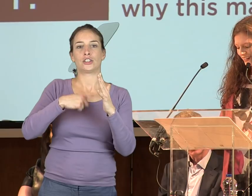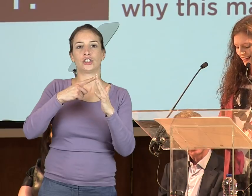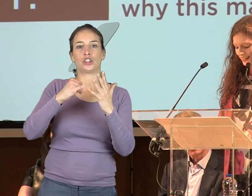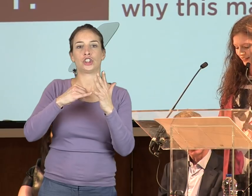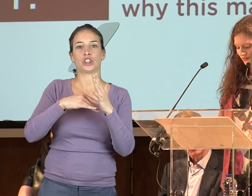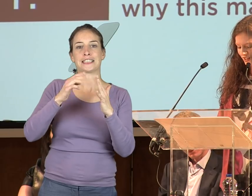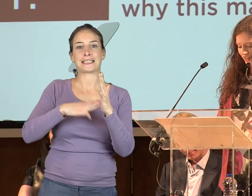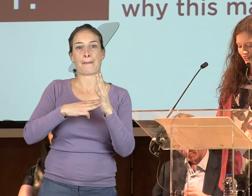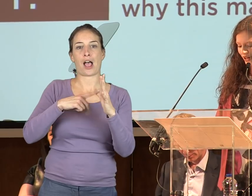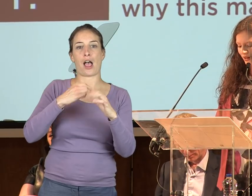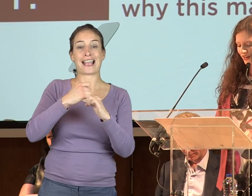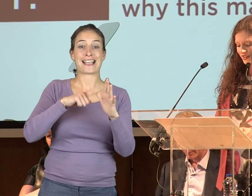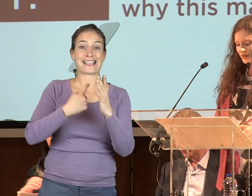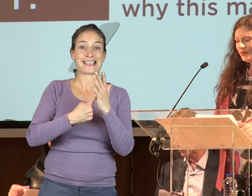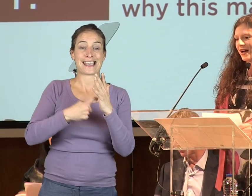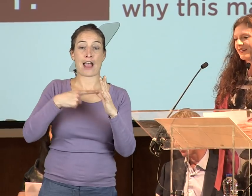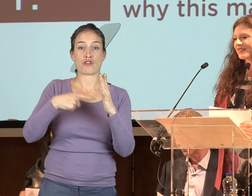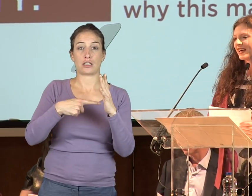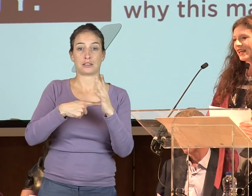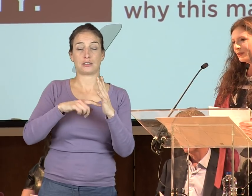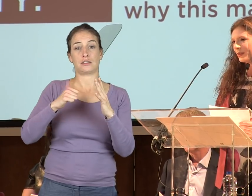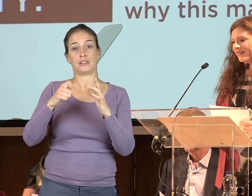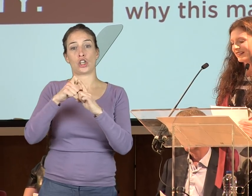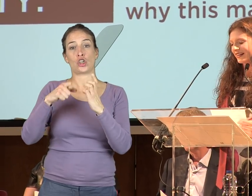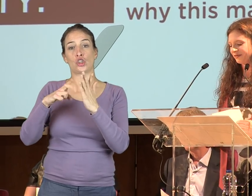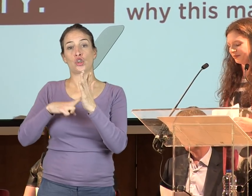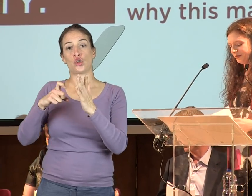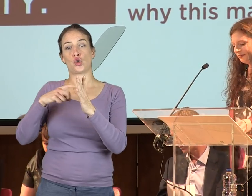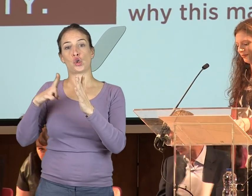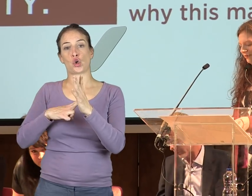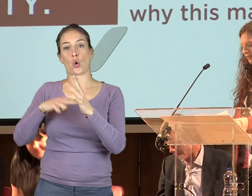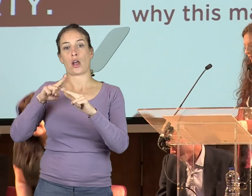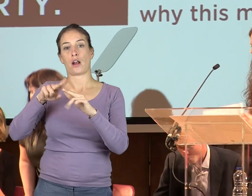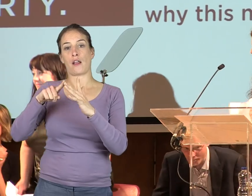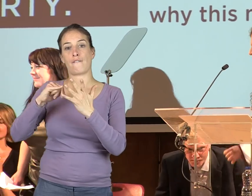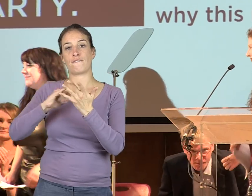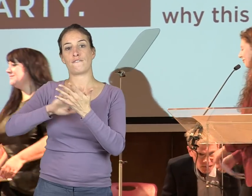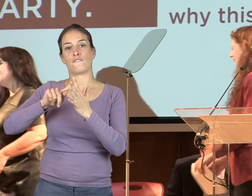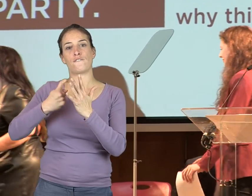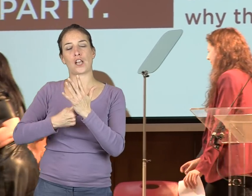Gisema Garrett and Duncan Fisher, who are going to talk about equal parenting.